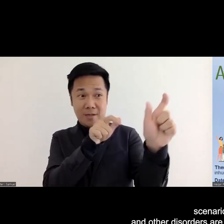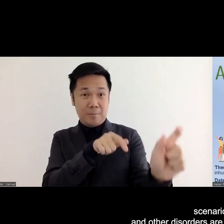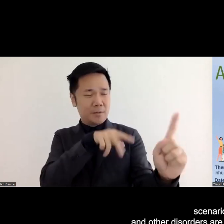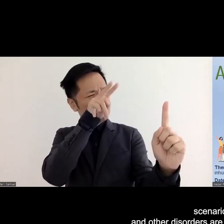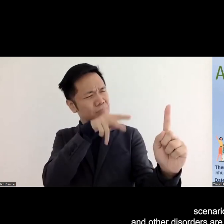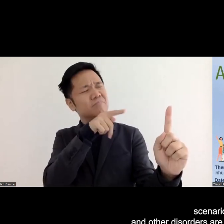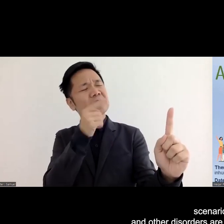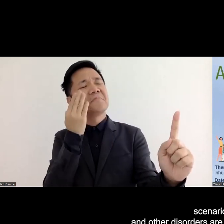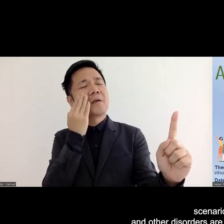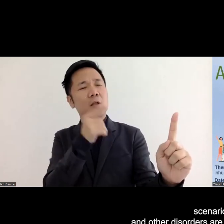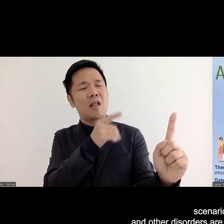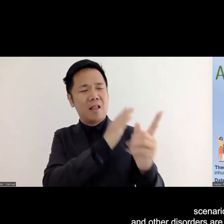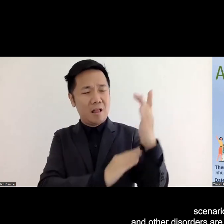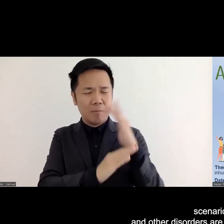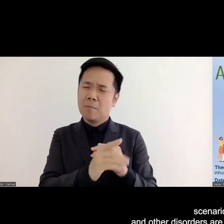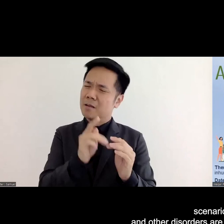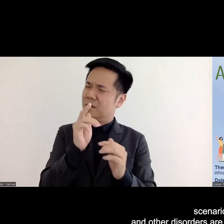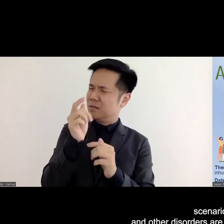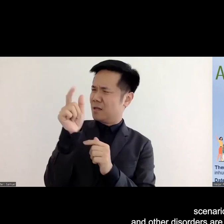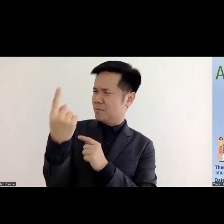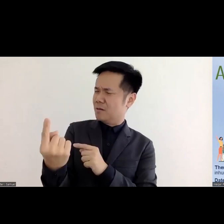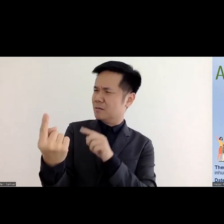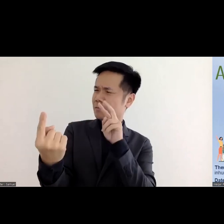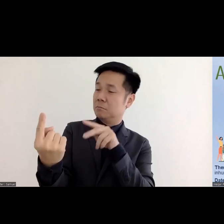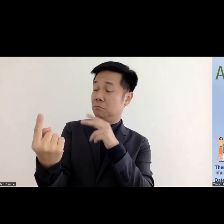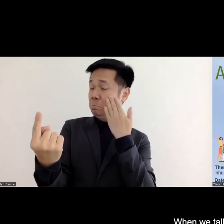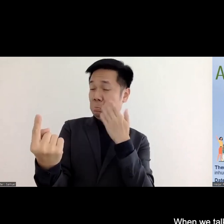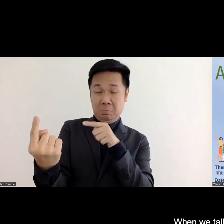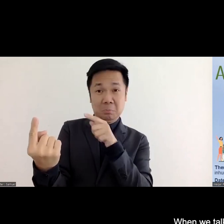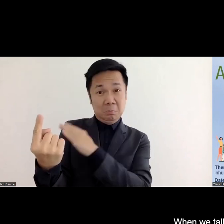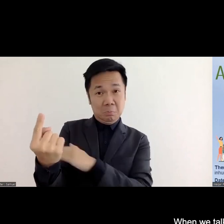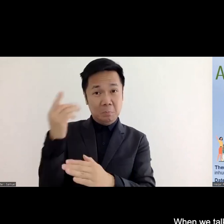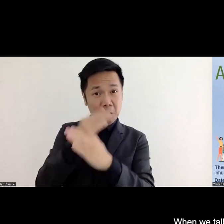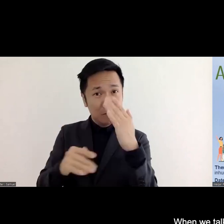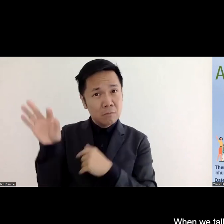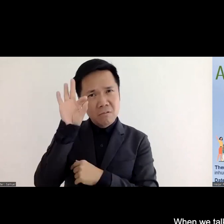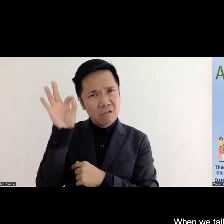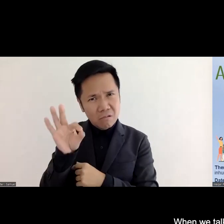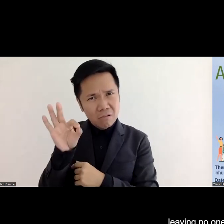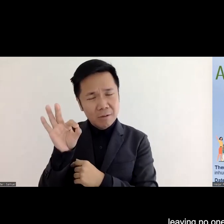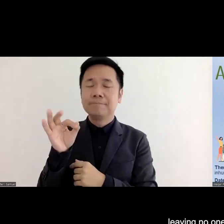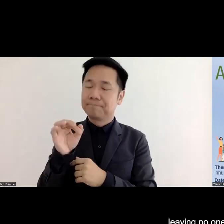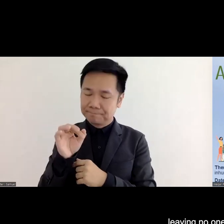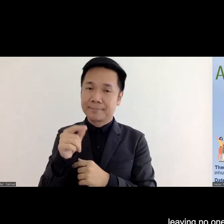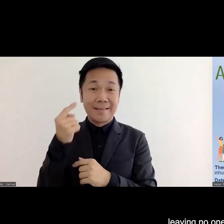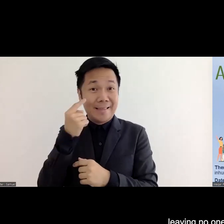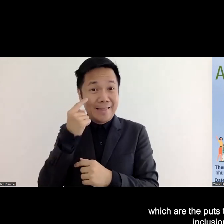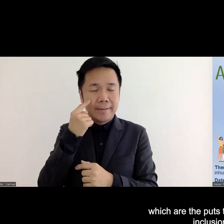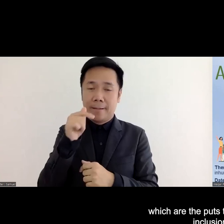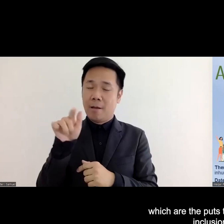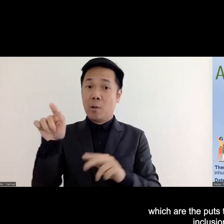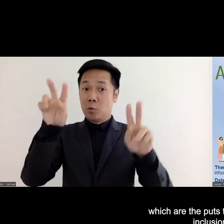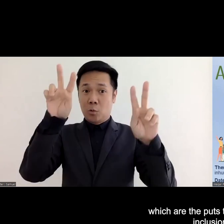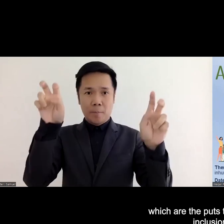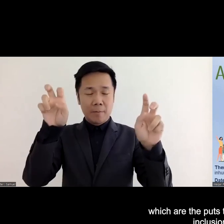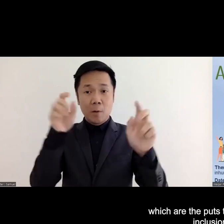sclerosis and other blood disorders are mostly neglected. When we talk about leaving no one behind, what are